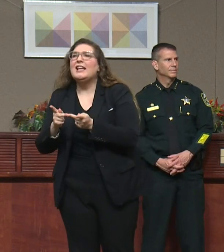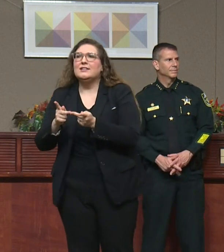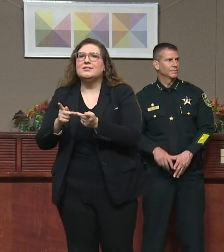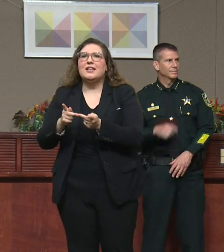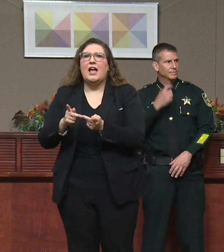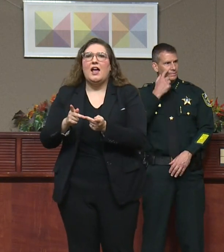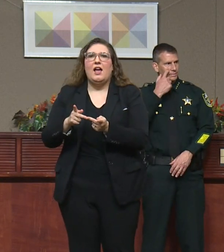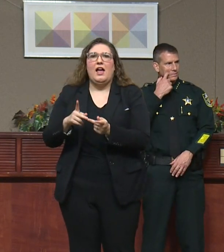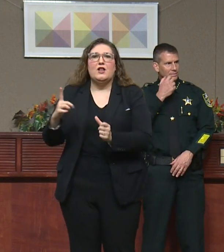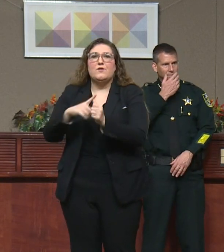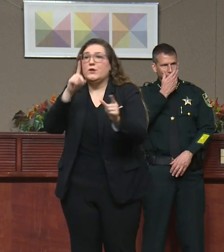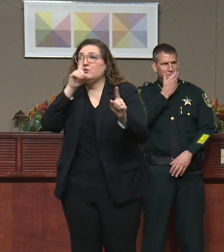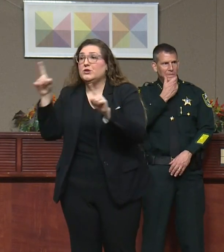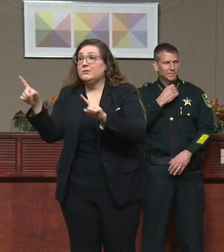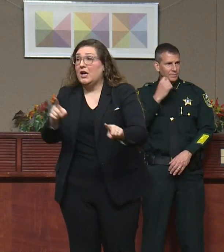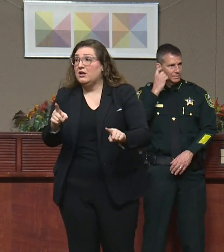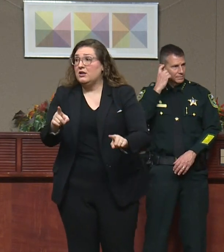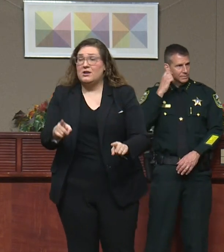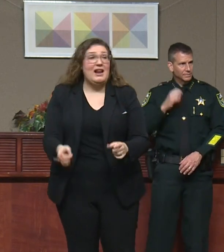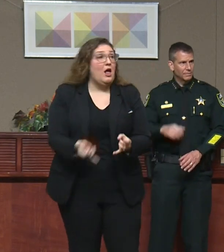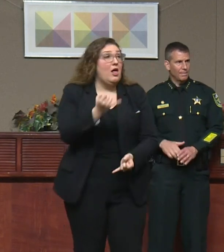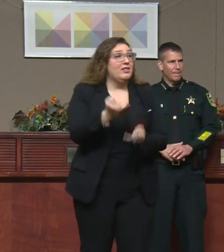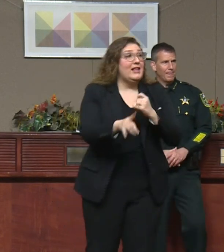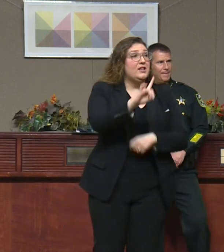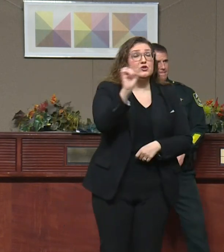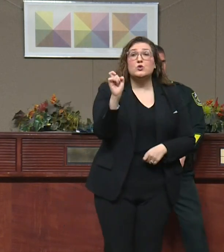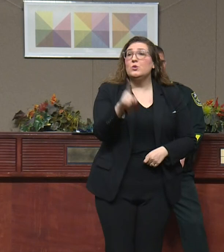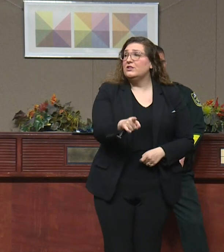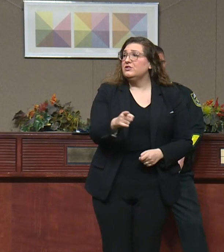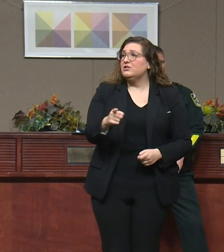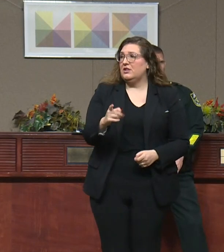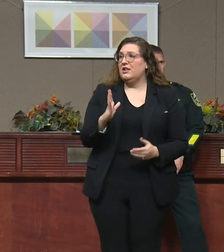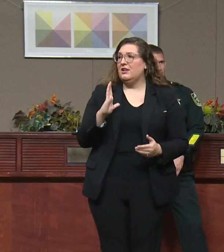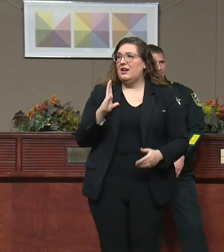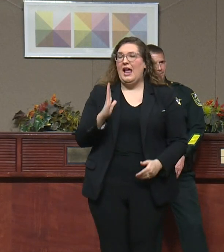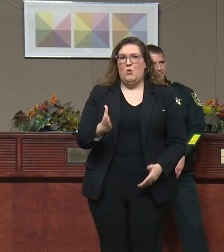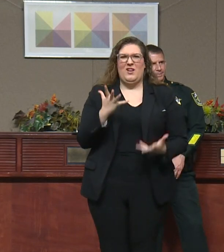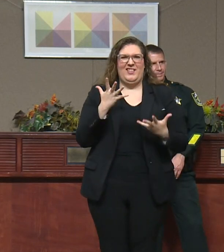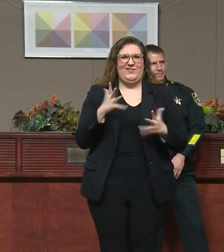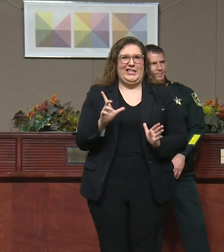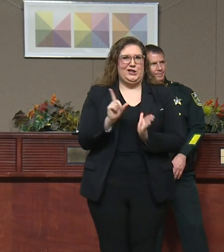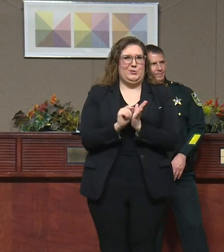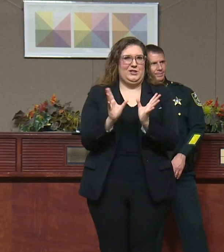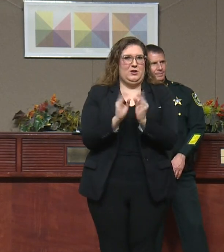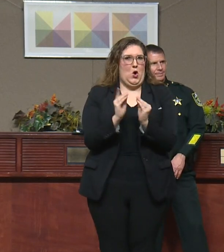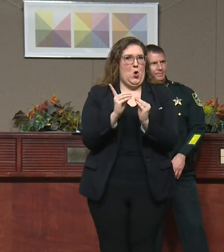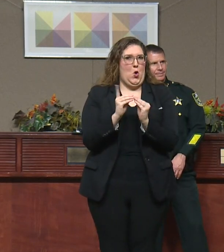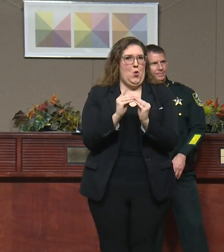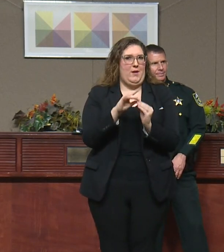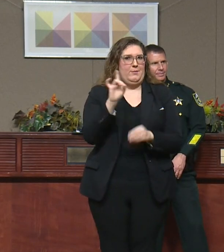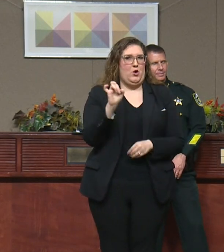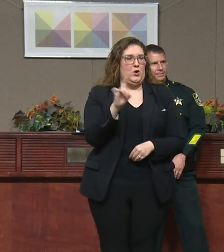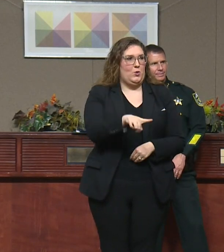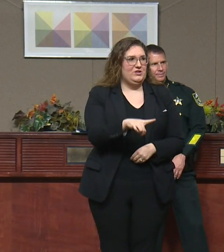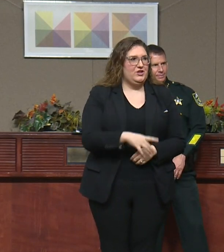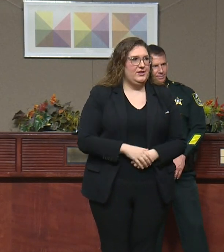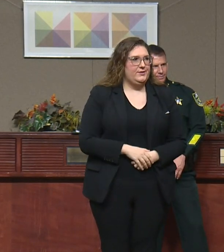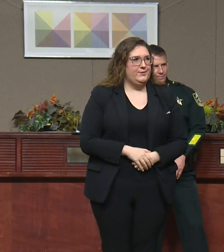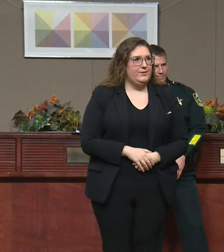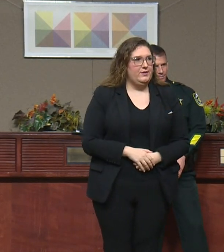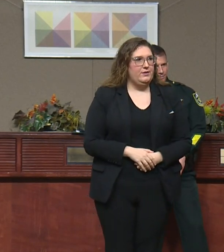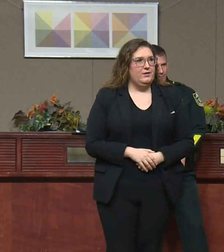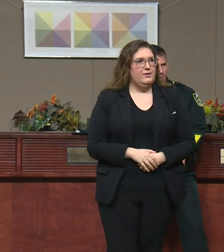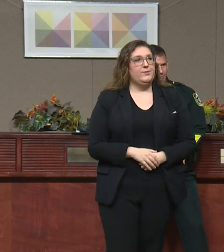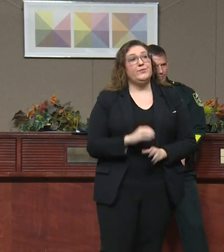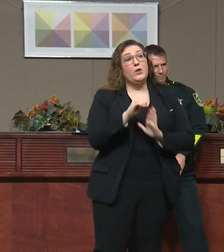Okay, we're going to do one more question, and then we're going to conclude the press event this afternoon. One more question. All right, this one comes in from Ryan Lynch